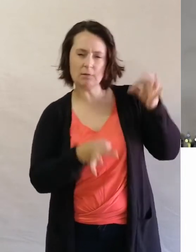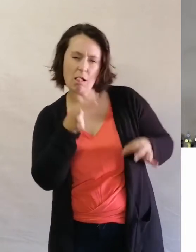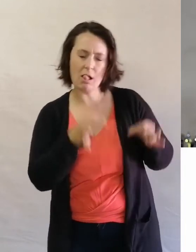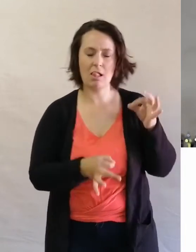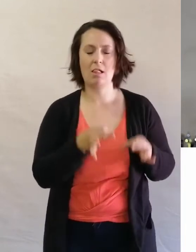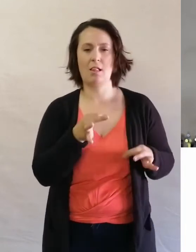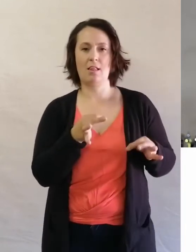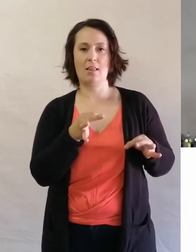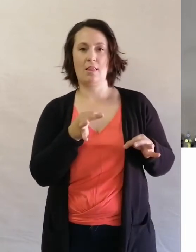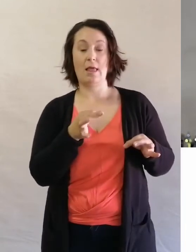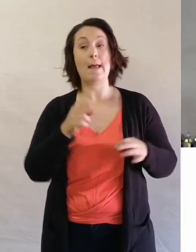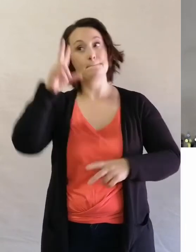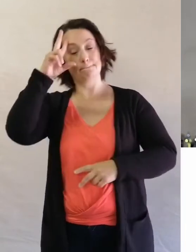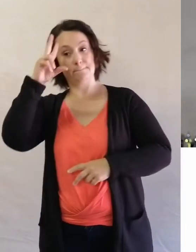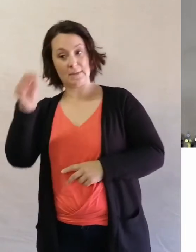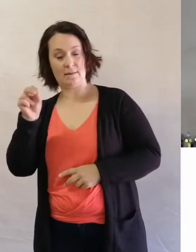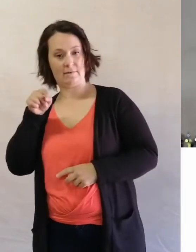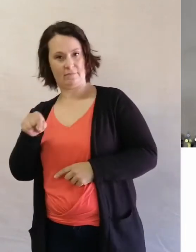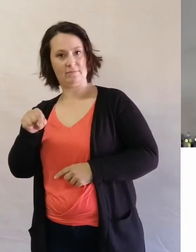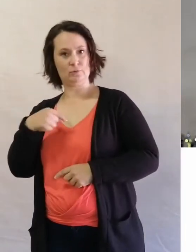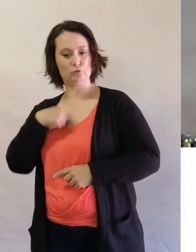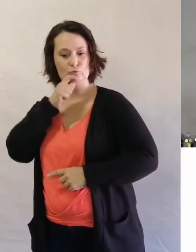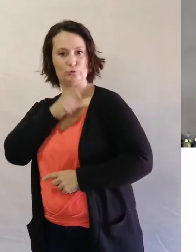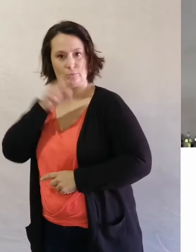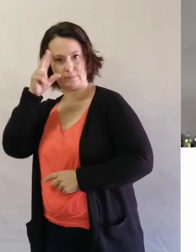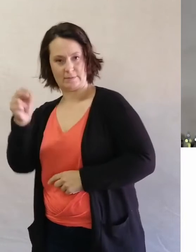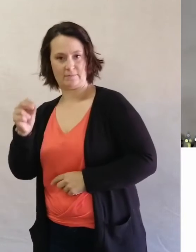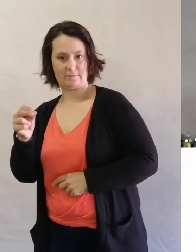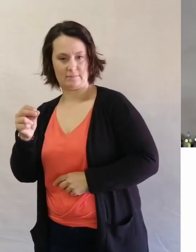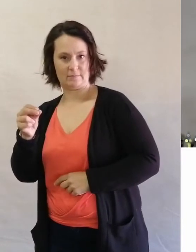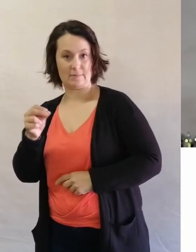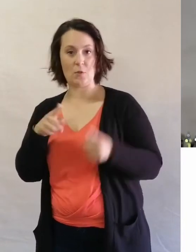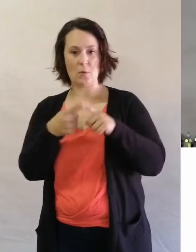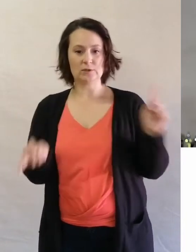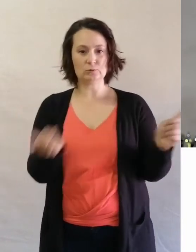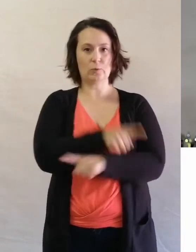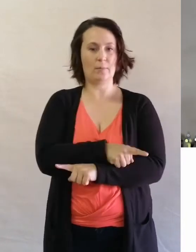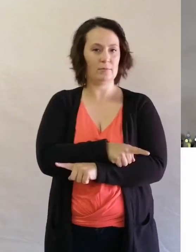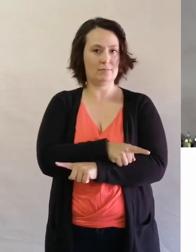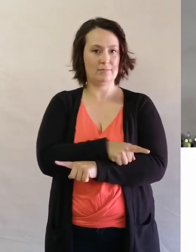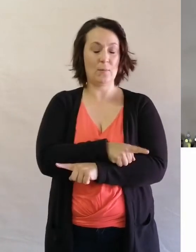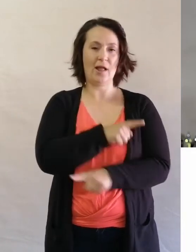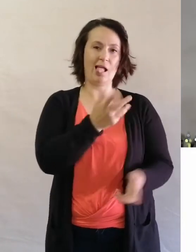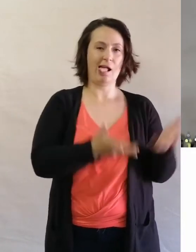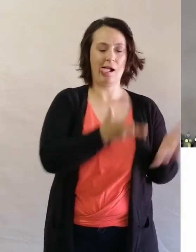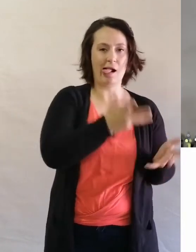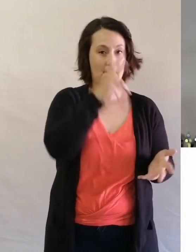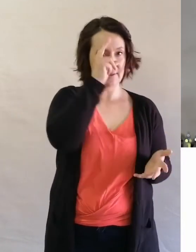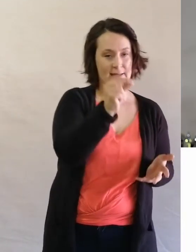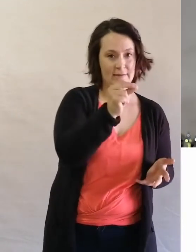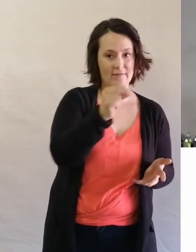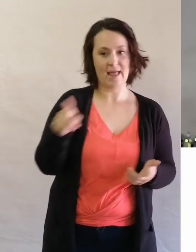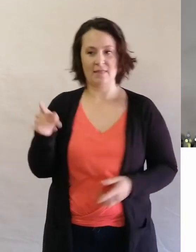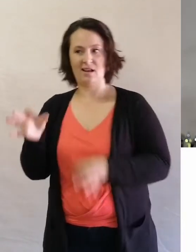and believe our beliefs. And so often we do it the other way around. We doubt our beliefs and believe our